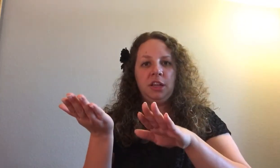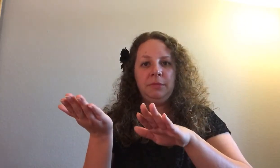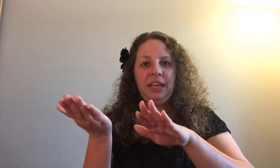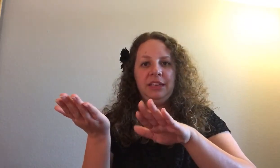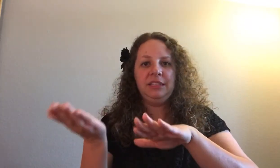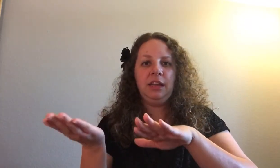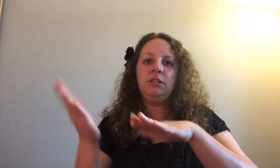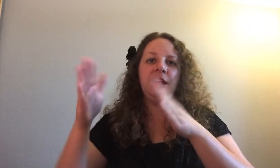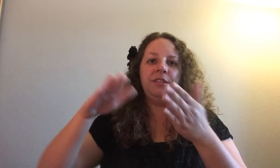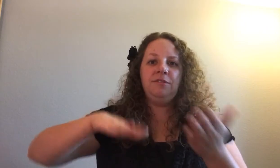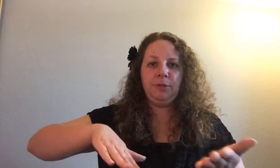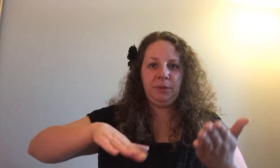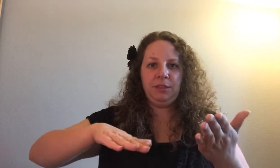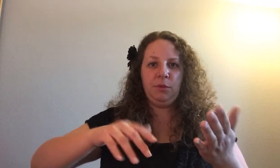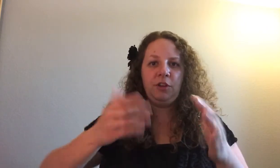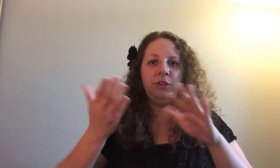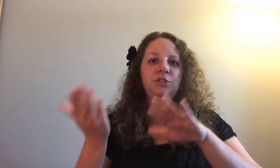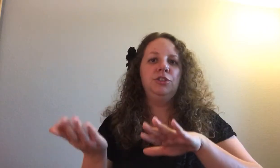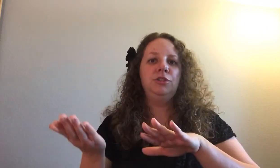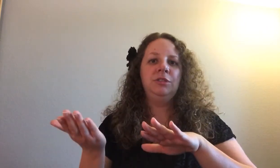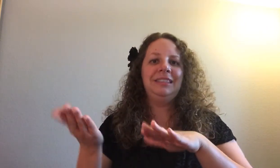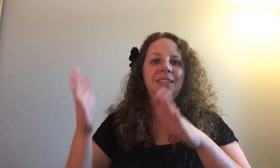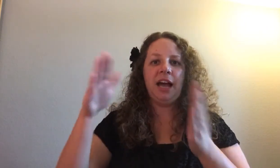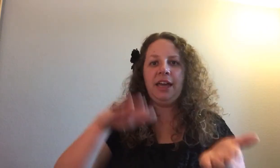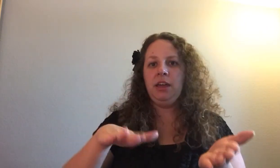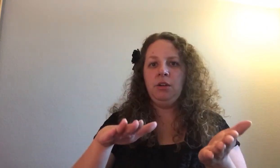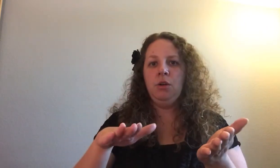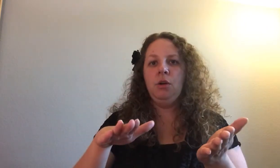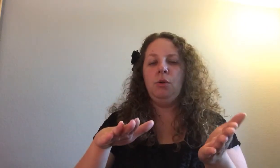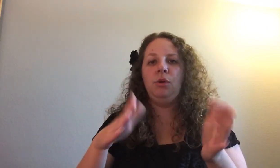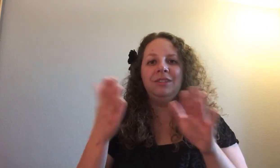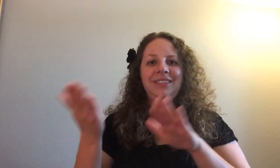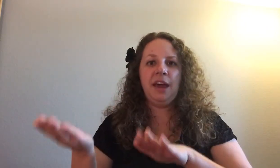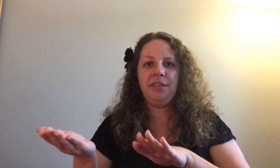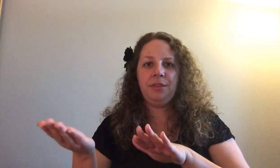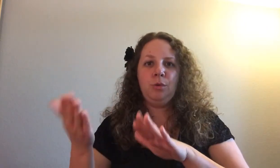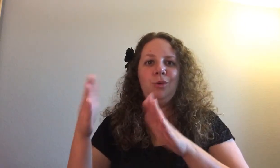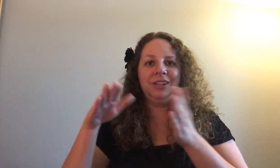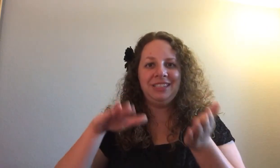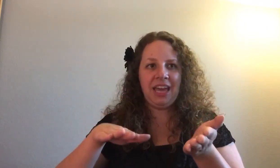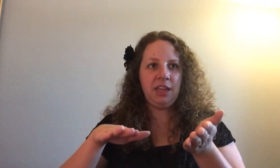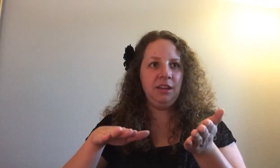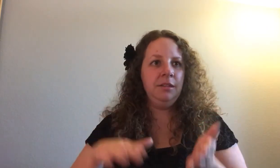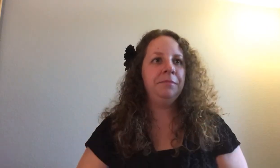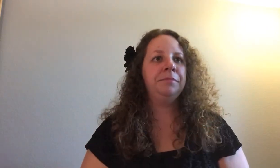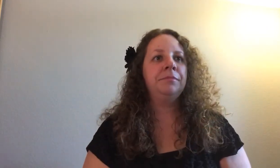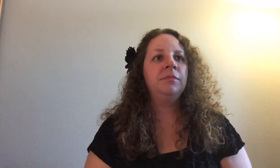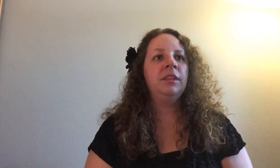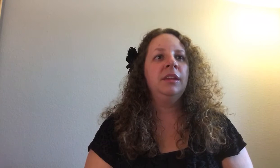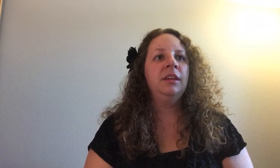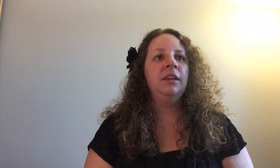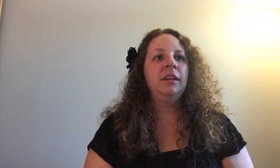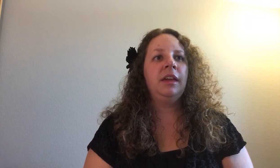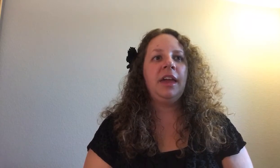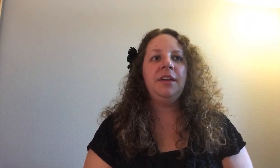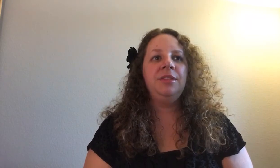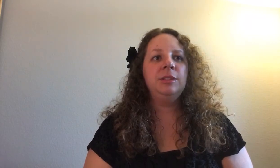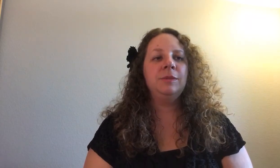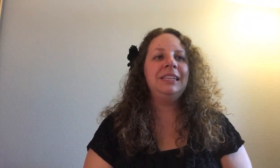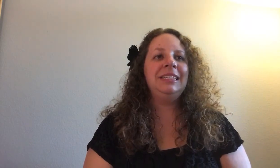non-dominant hand is down, and then flipping them over. Die, or death, or dead. Okay, this one is